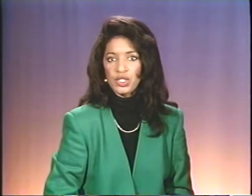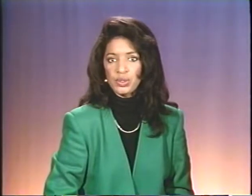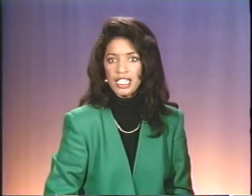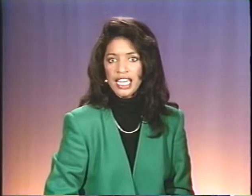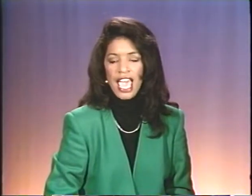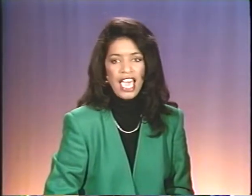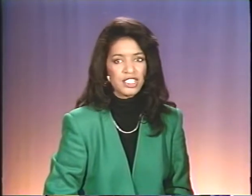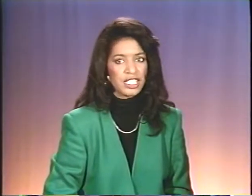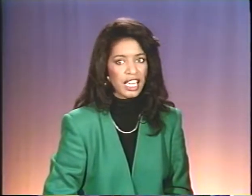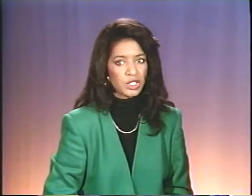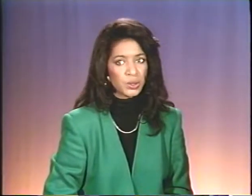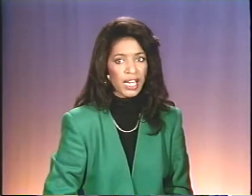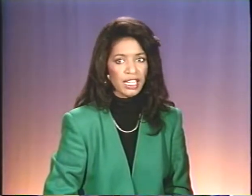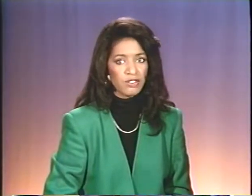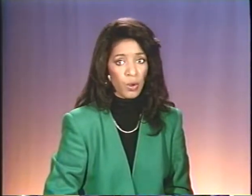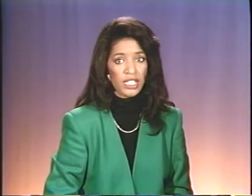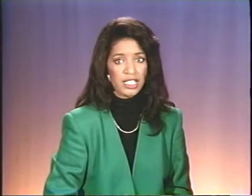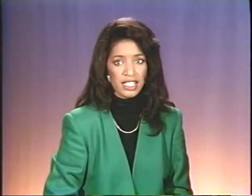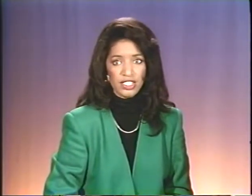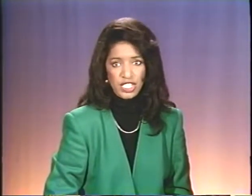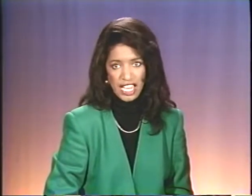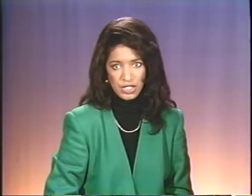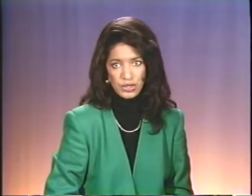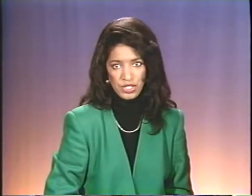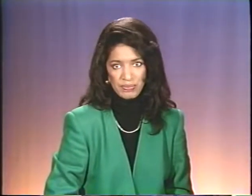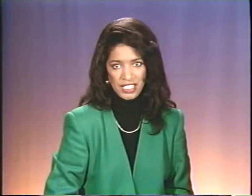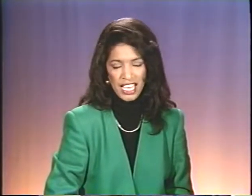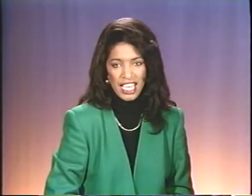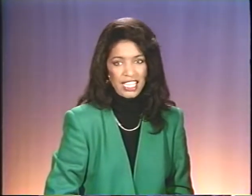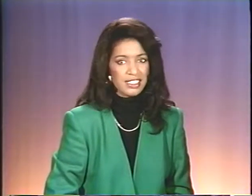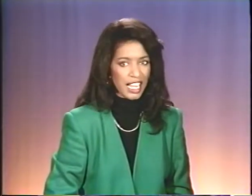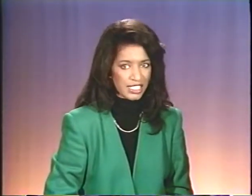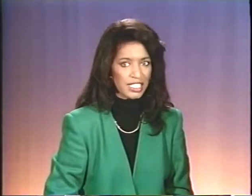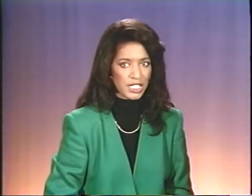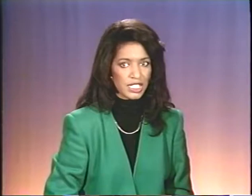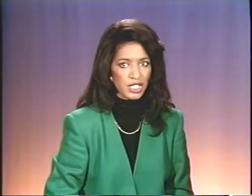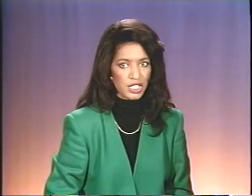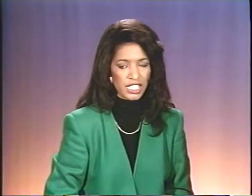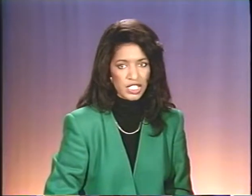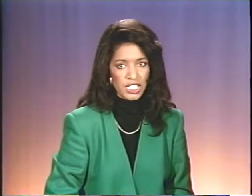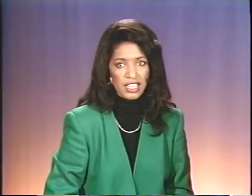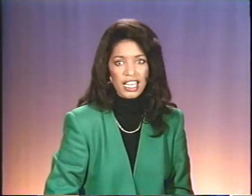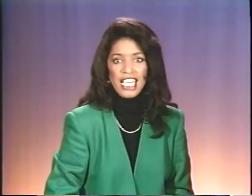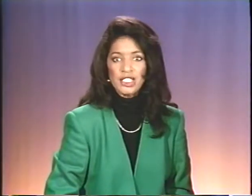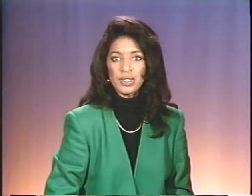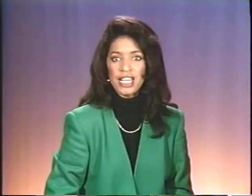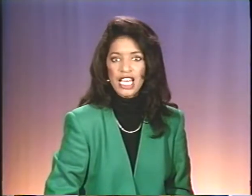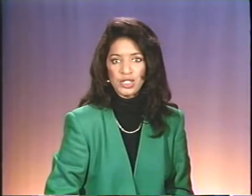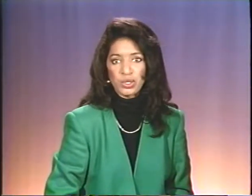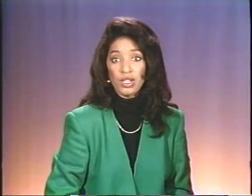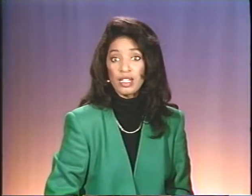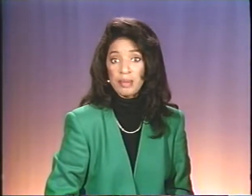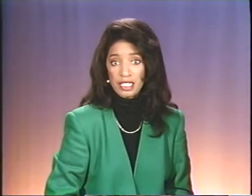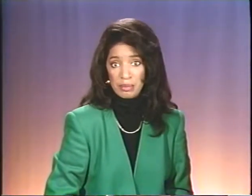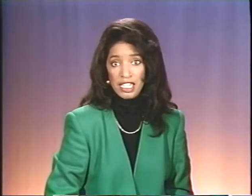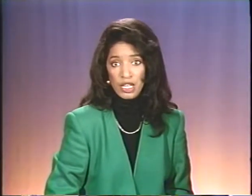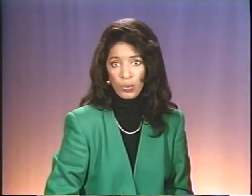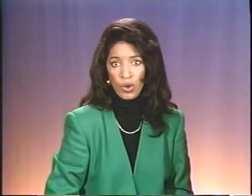gesturing, and electronic voice synthesizers. In 1966, the International Olympic Committee awarded